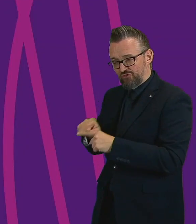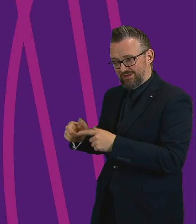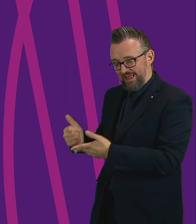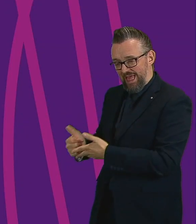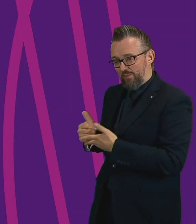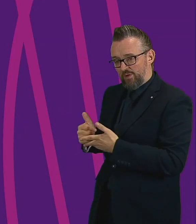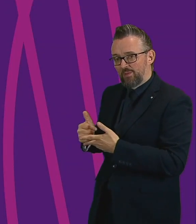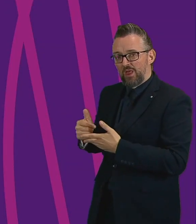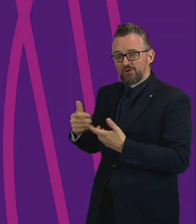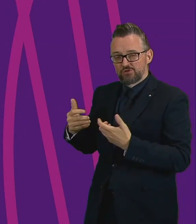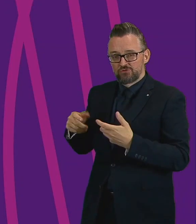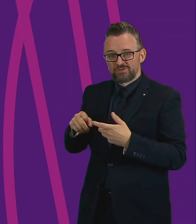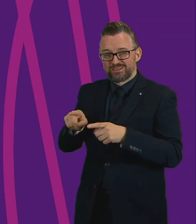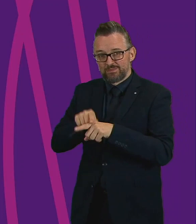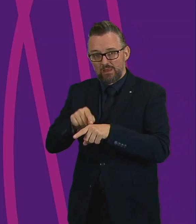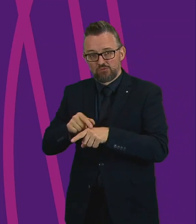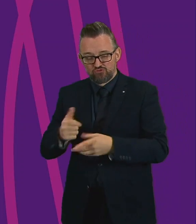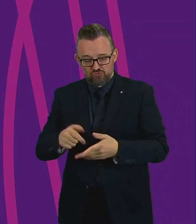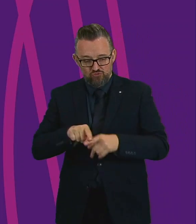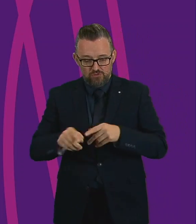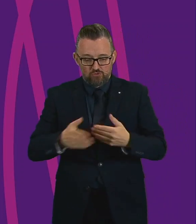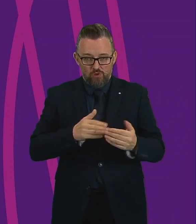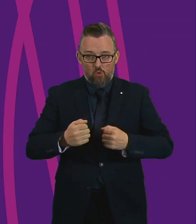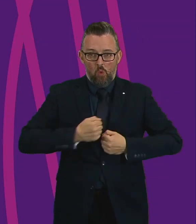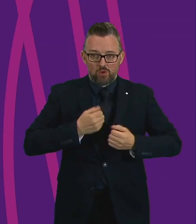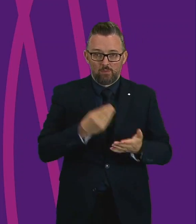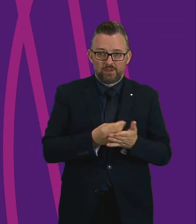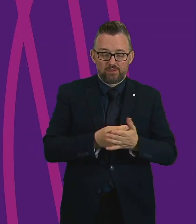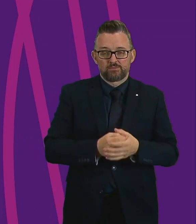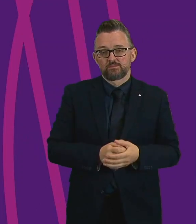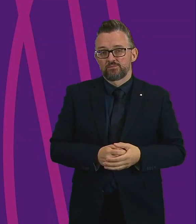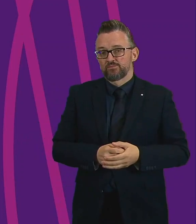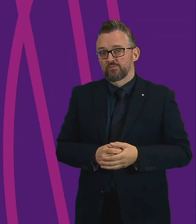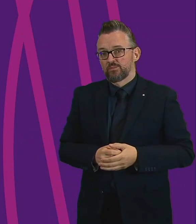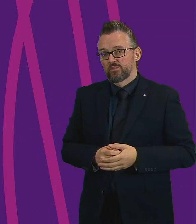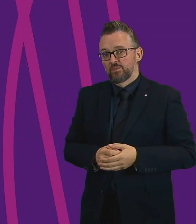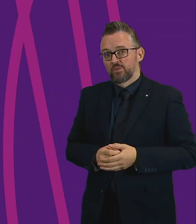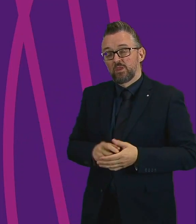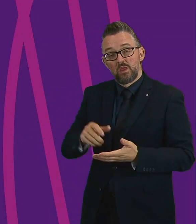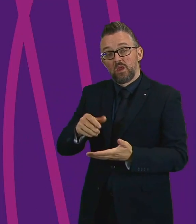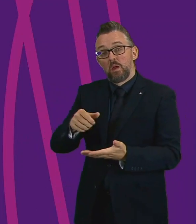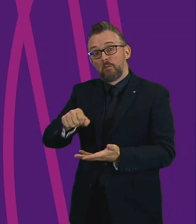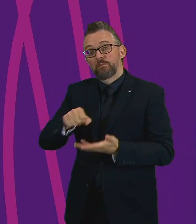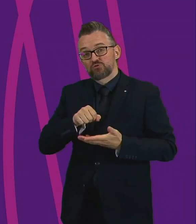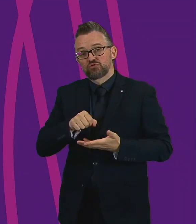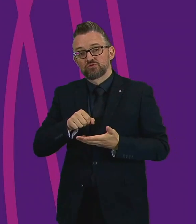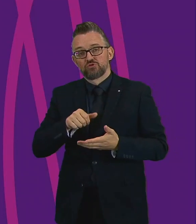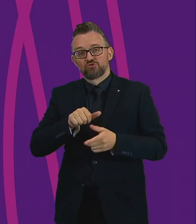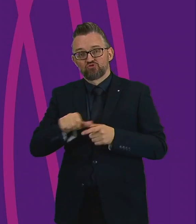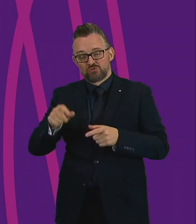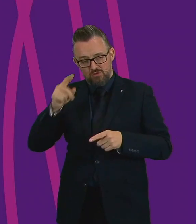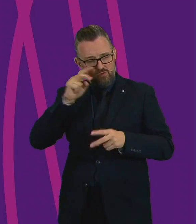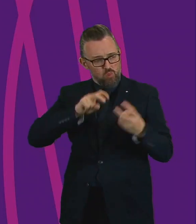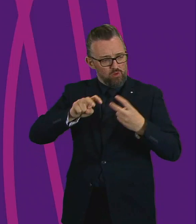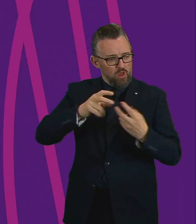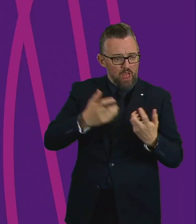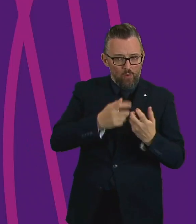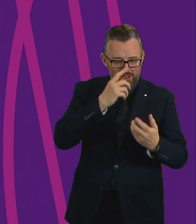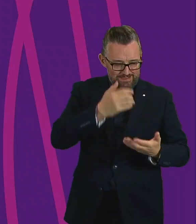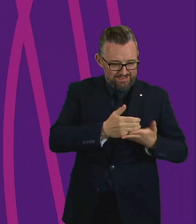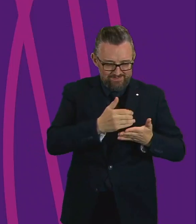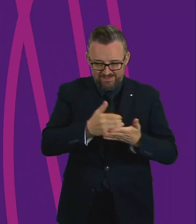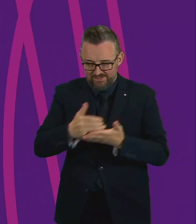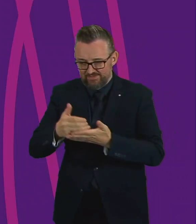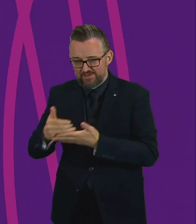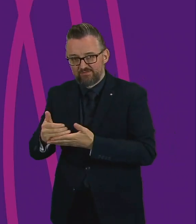whilst optimising its own fiscal resources. Budgets should be trawled for areas where the pandemic has reduced expenditure and savings can be